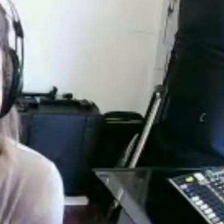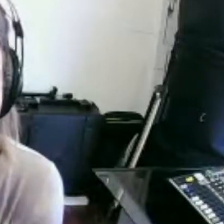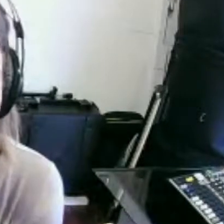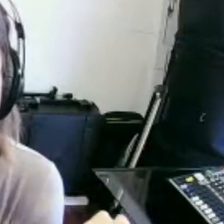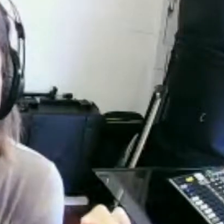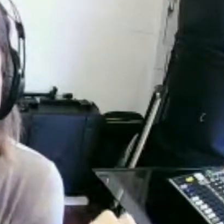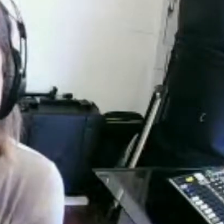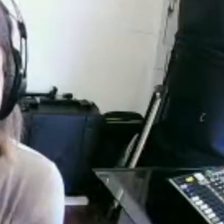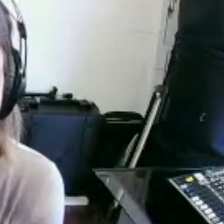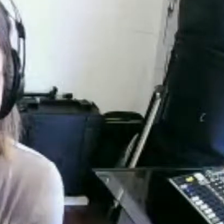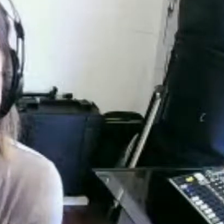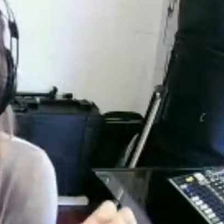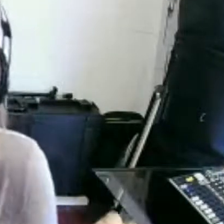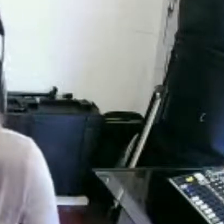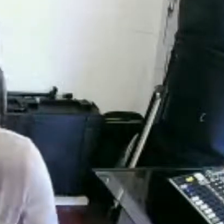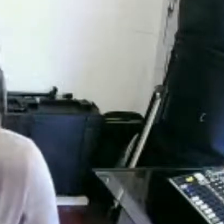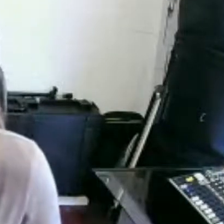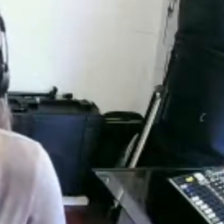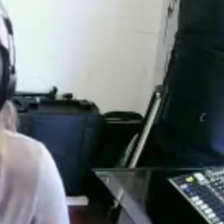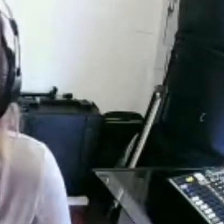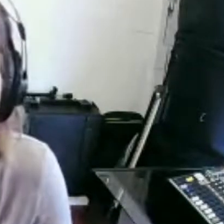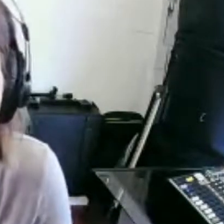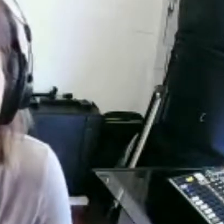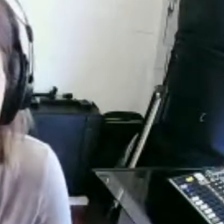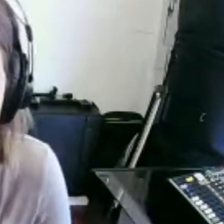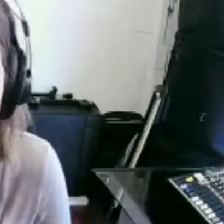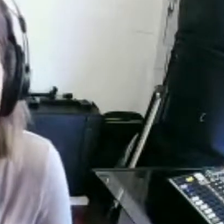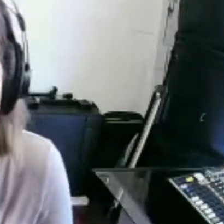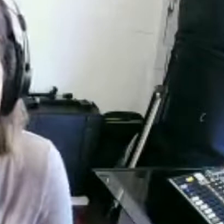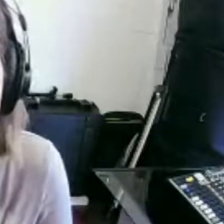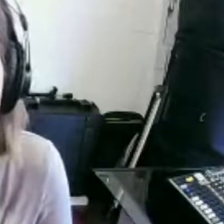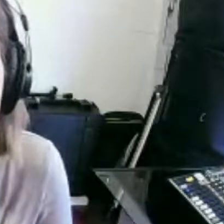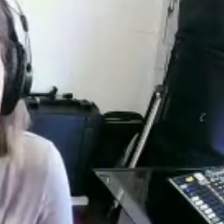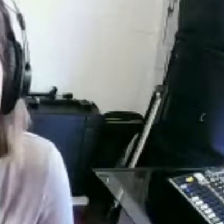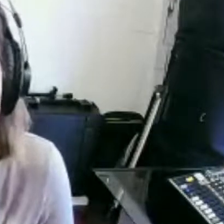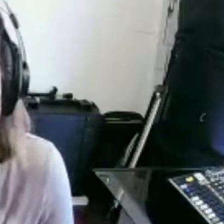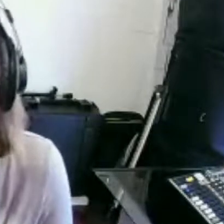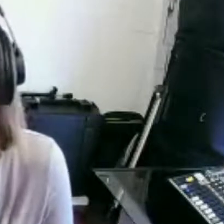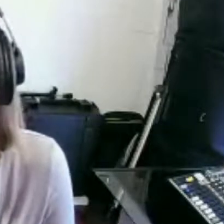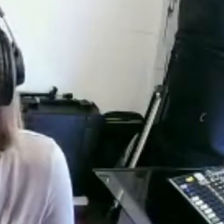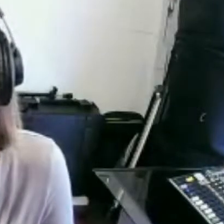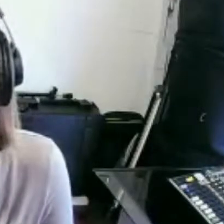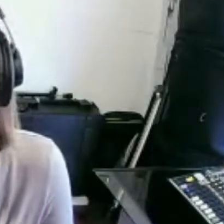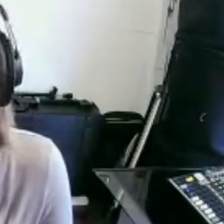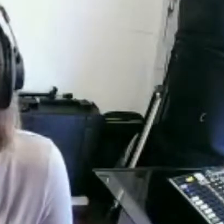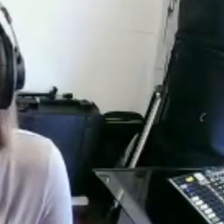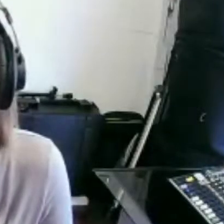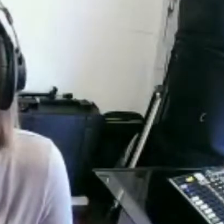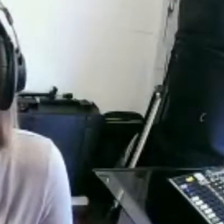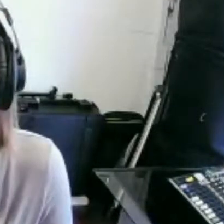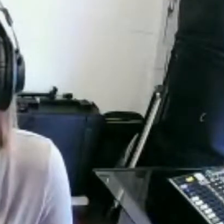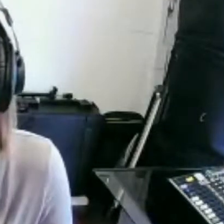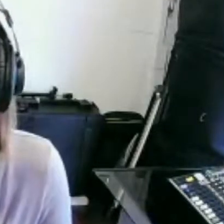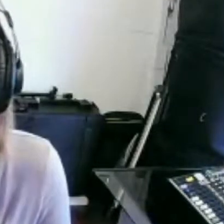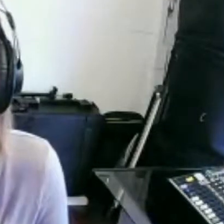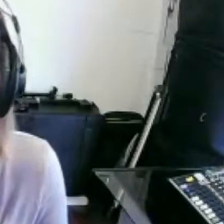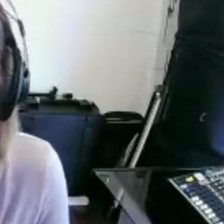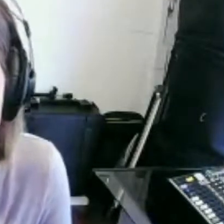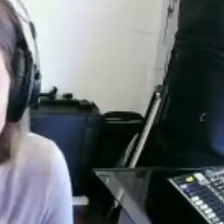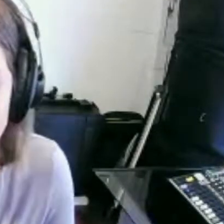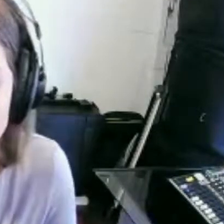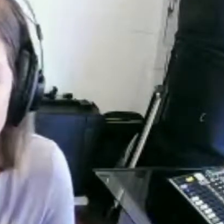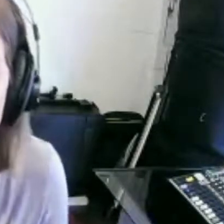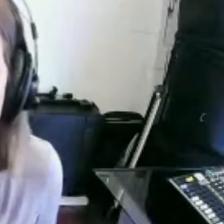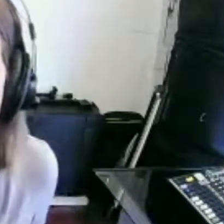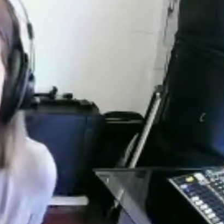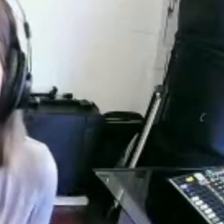thrilled. This is so very cool. And my friend Tanya Creed. So let me read you her bio and then we'll bring Tanya on. She's beautiful. P.S.